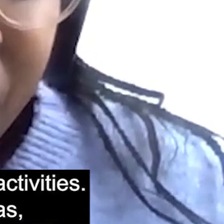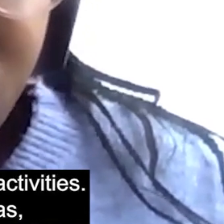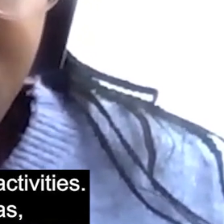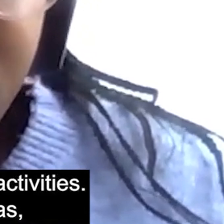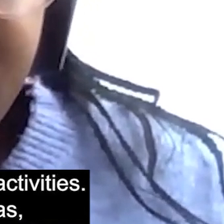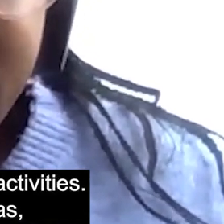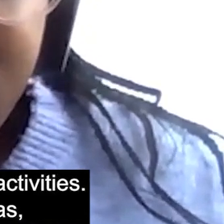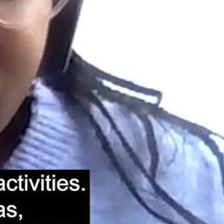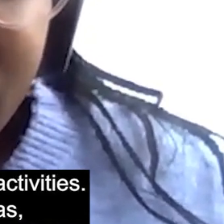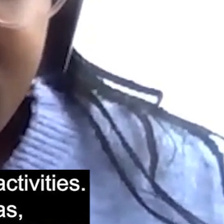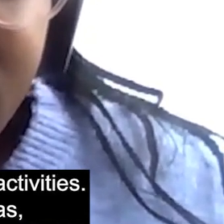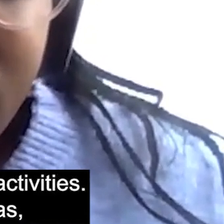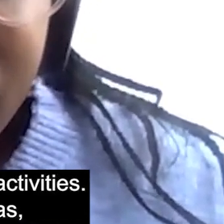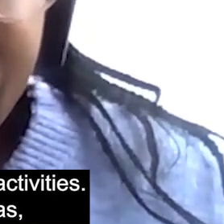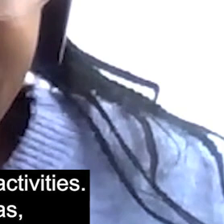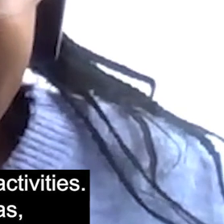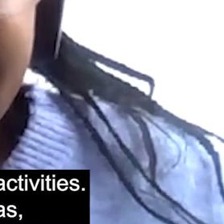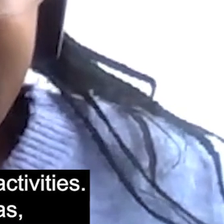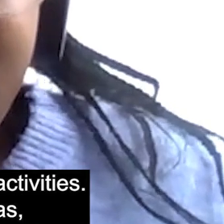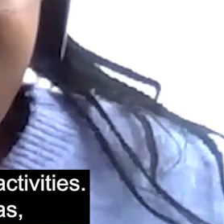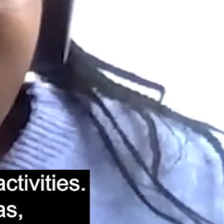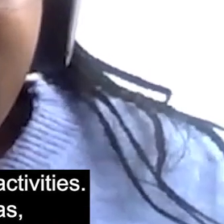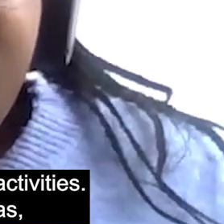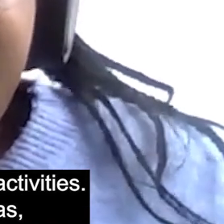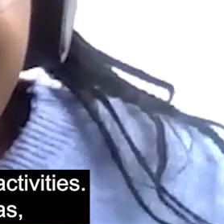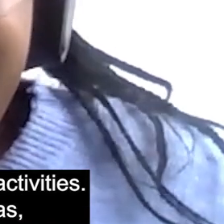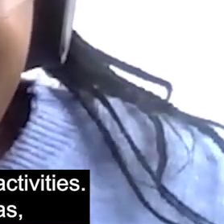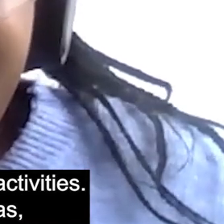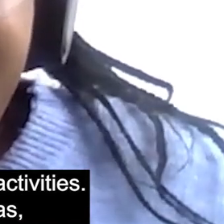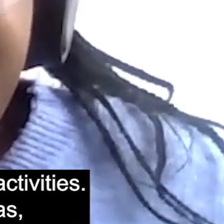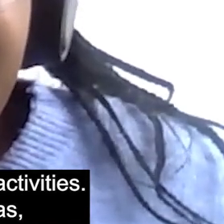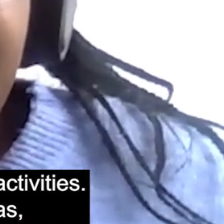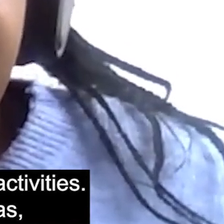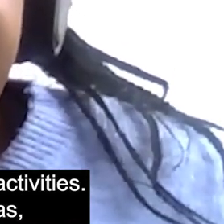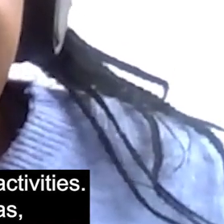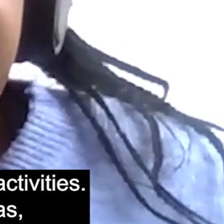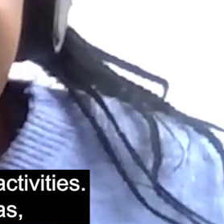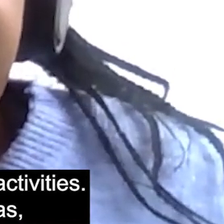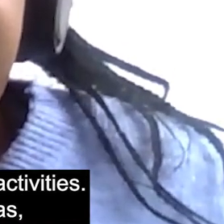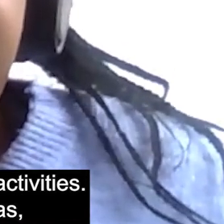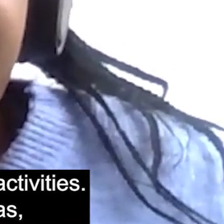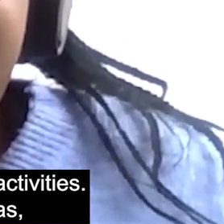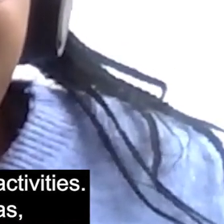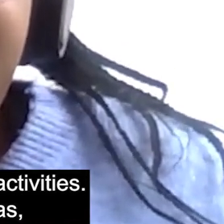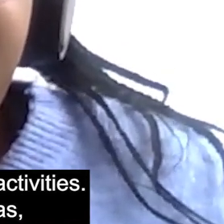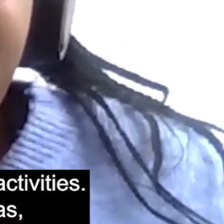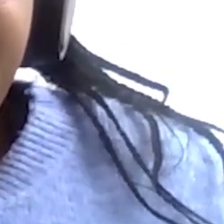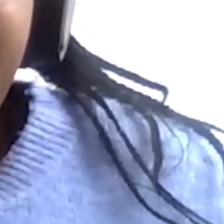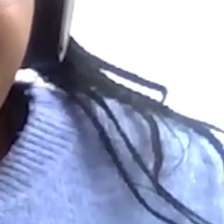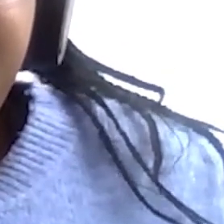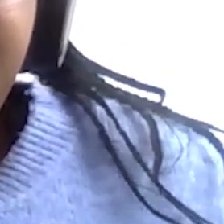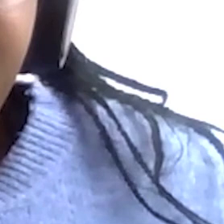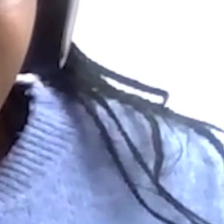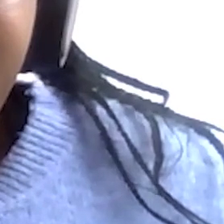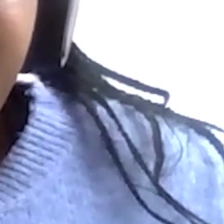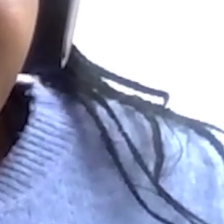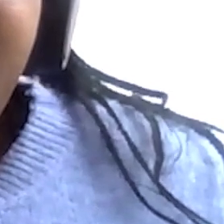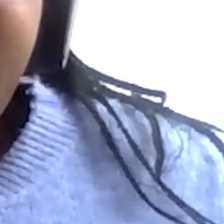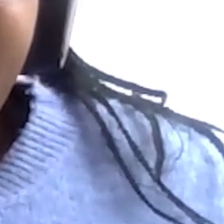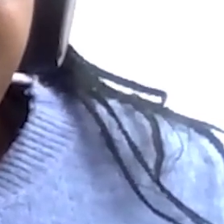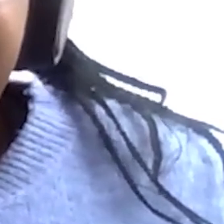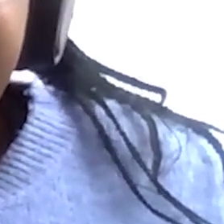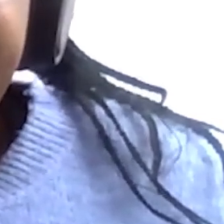games and physical activities. Children would ask me questions such as, why can't you